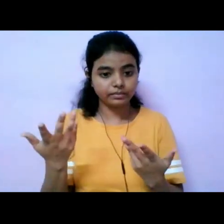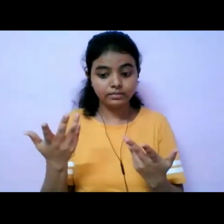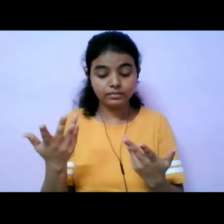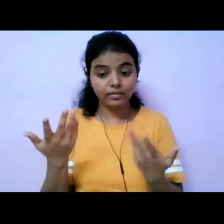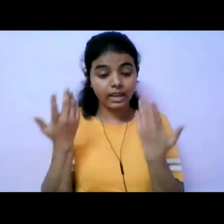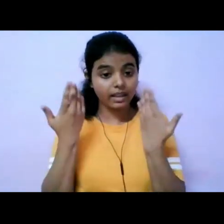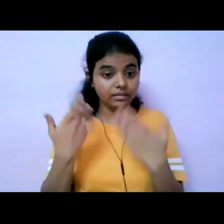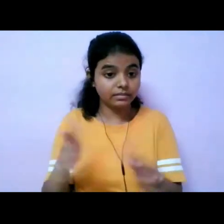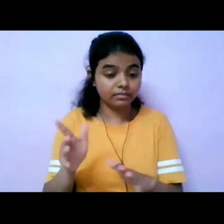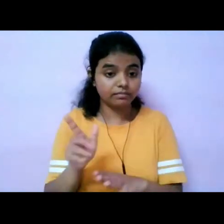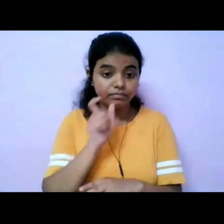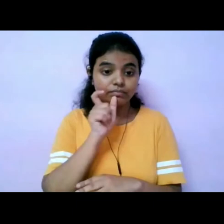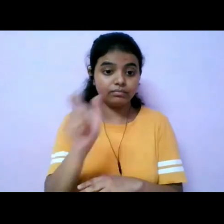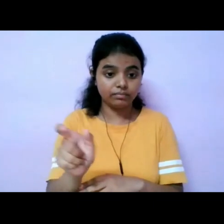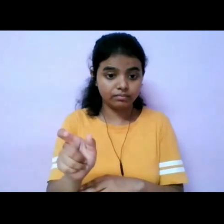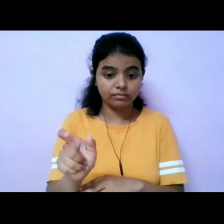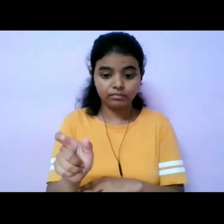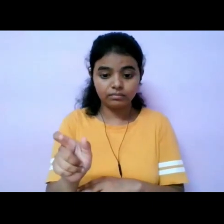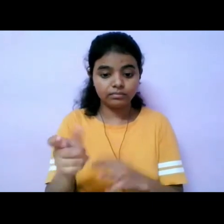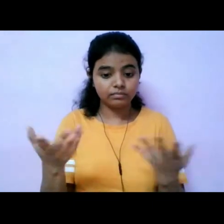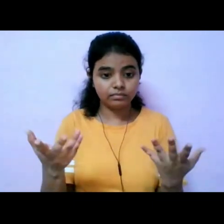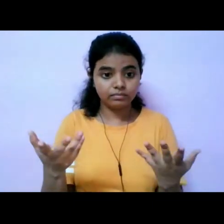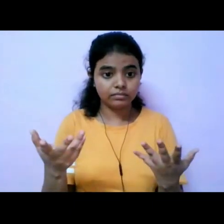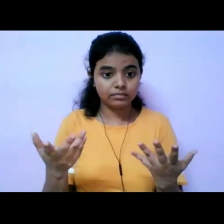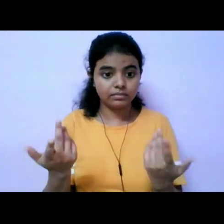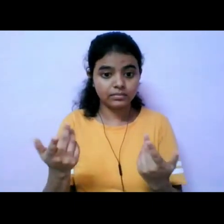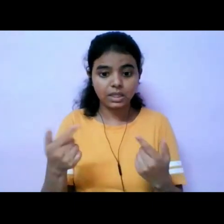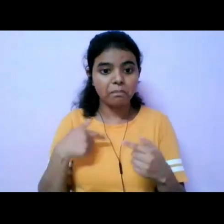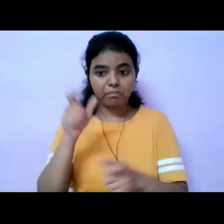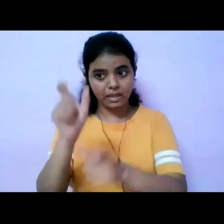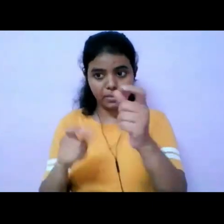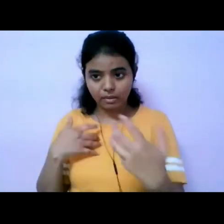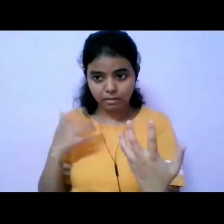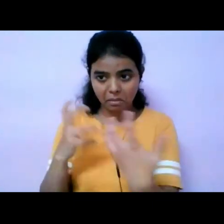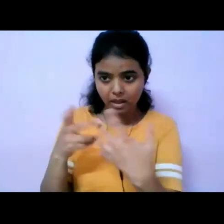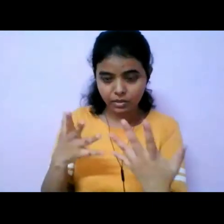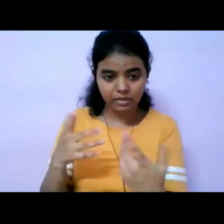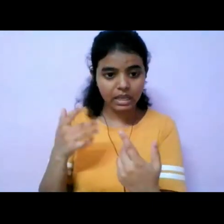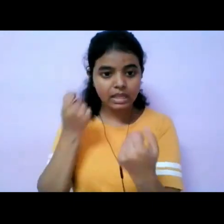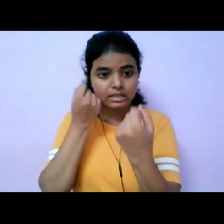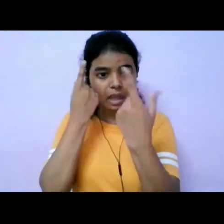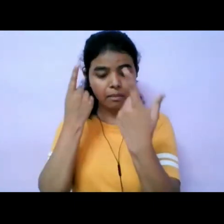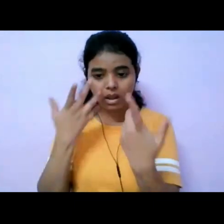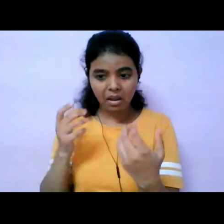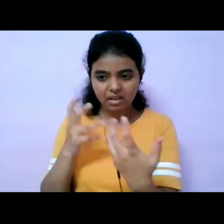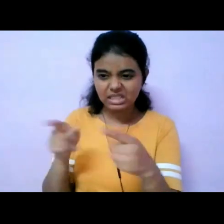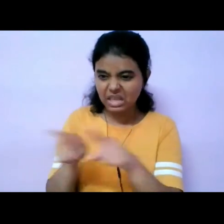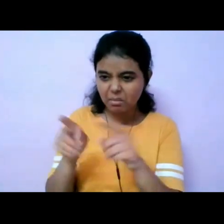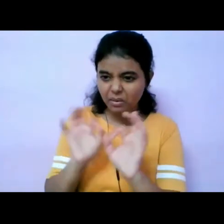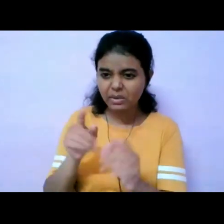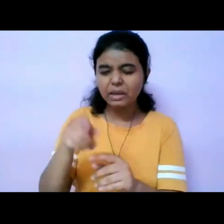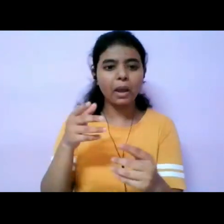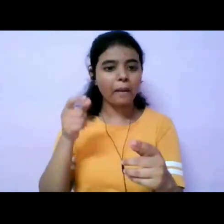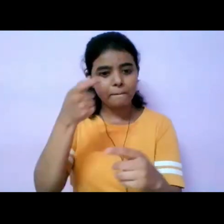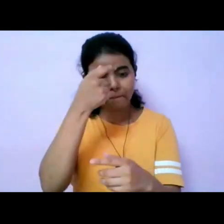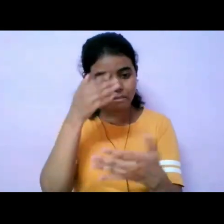destructively to turn other people who are not like us into problems or people